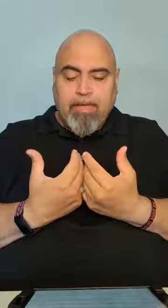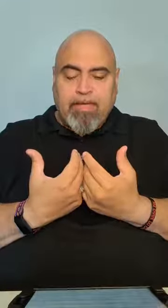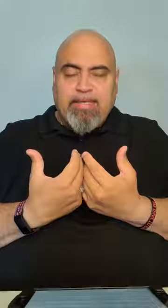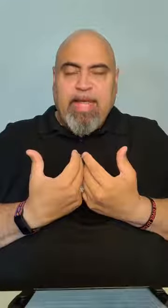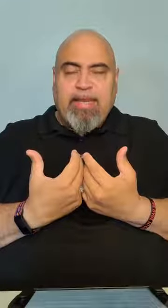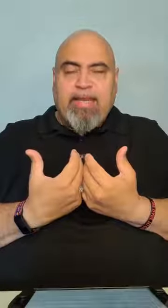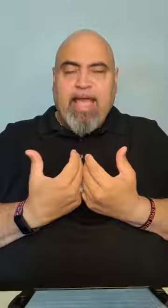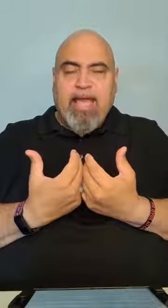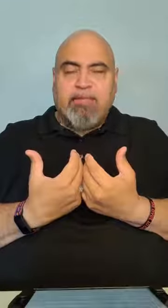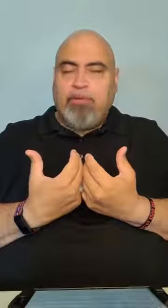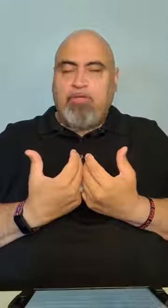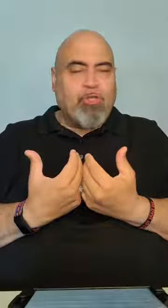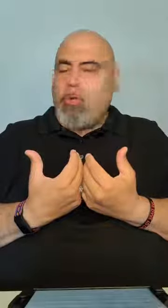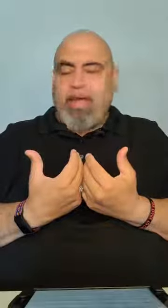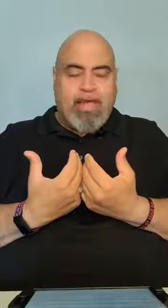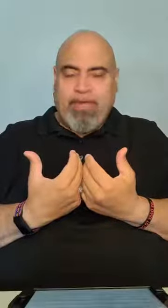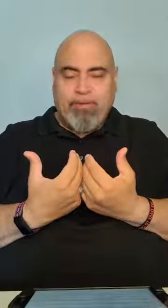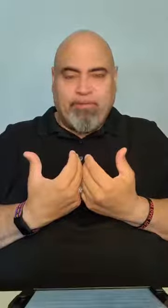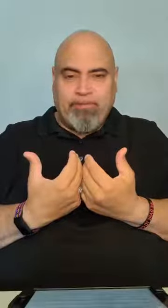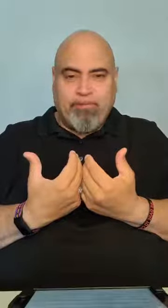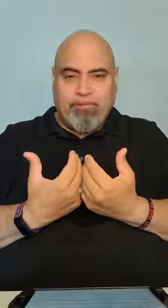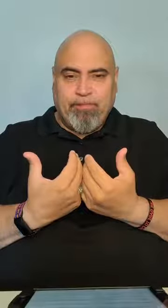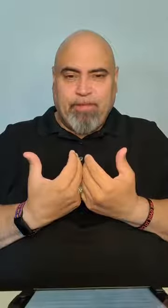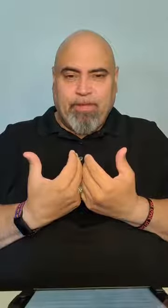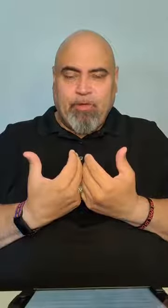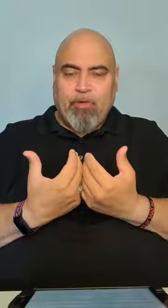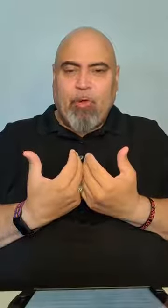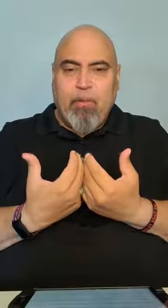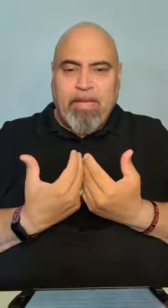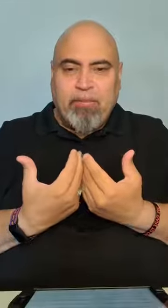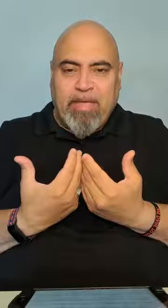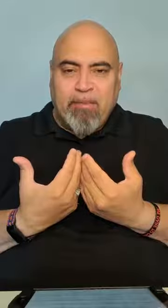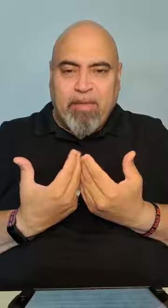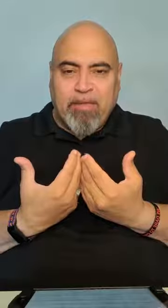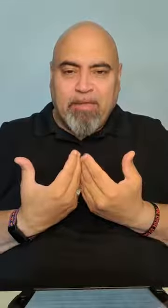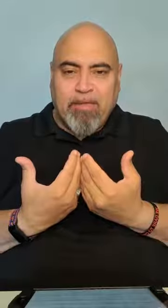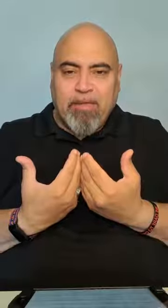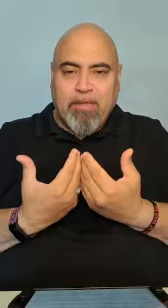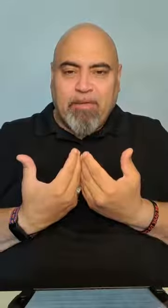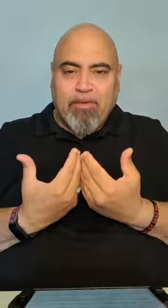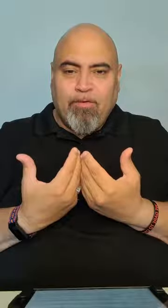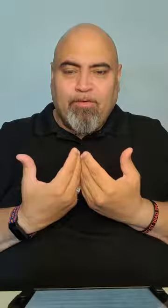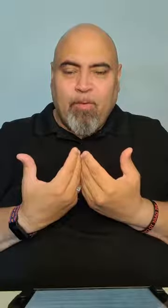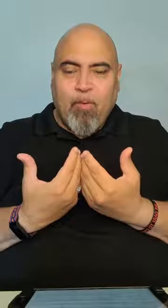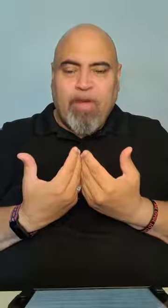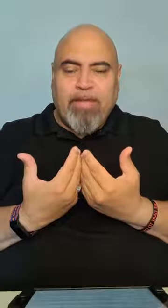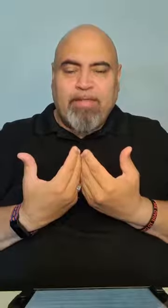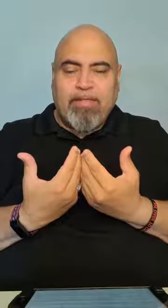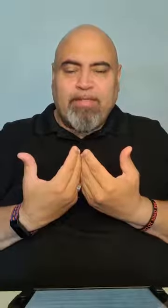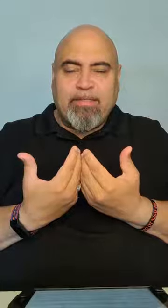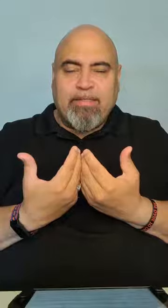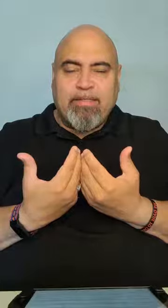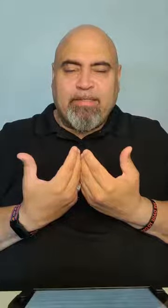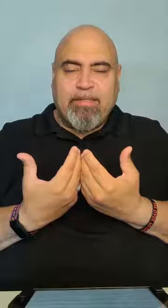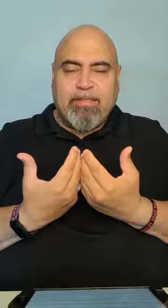is that it has pushed away so many people from wanting